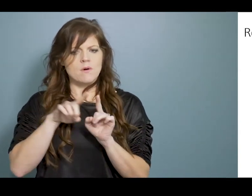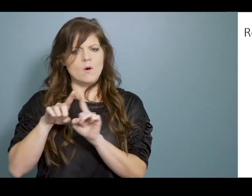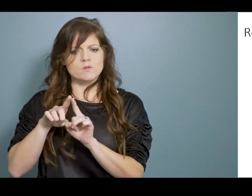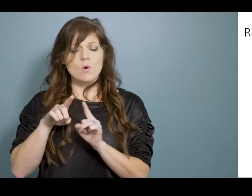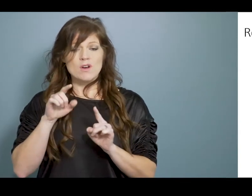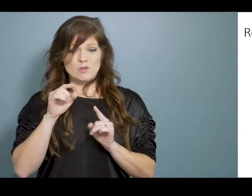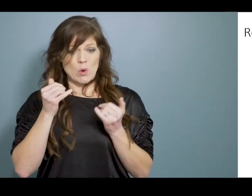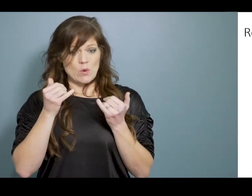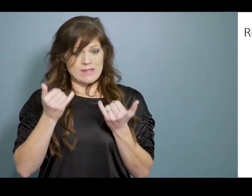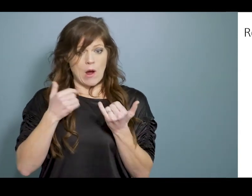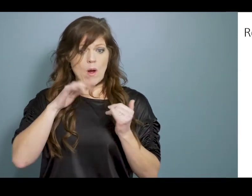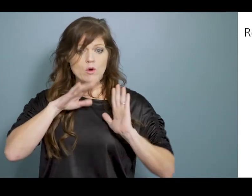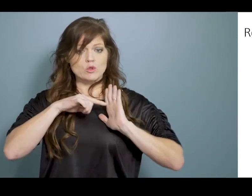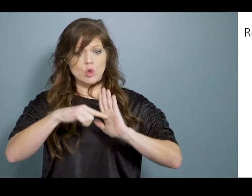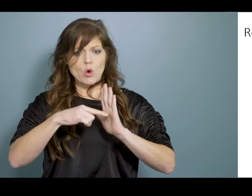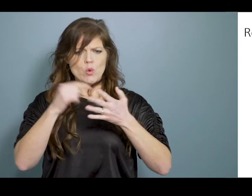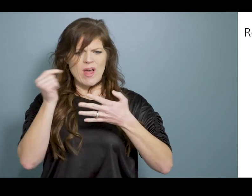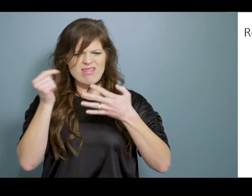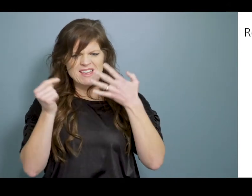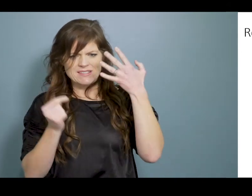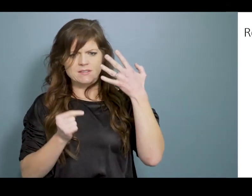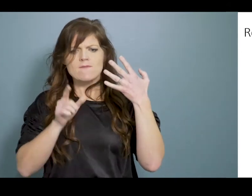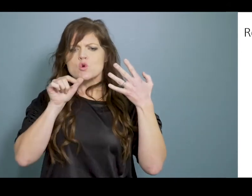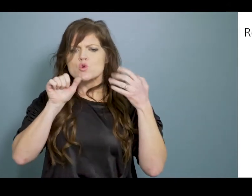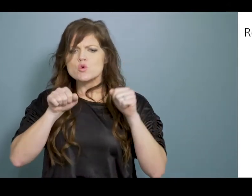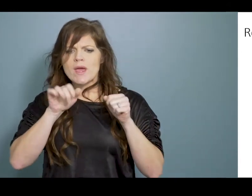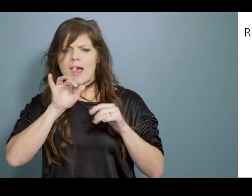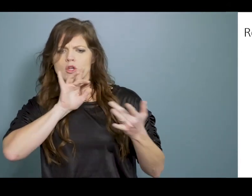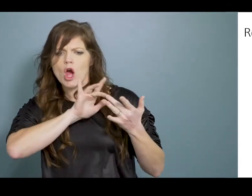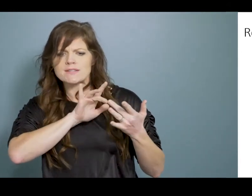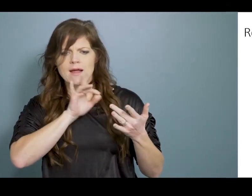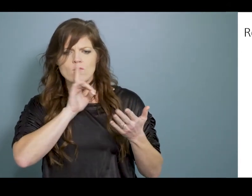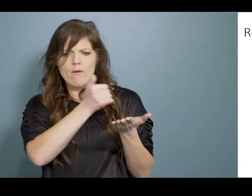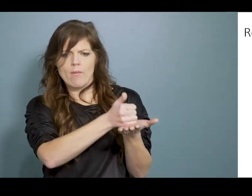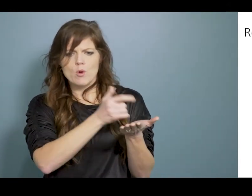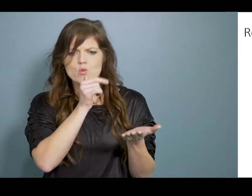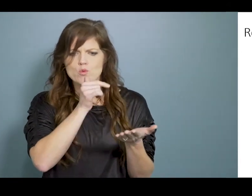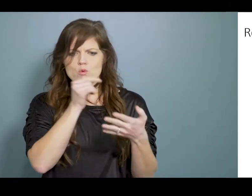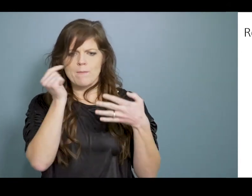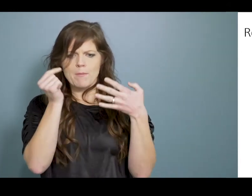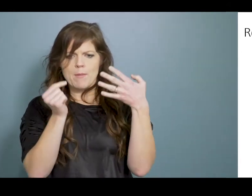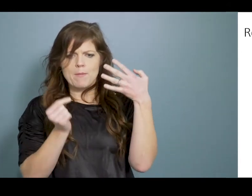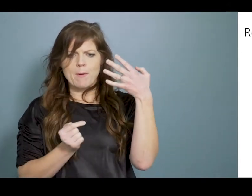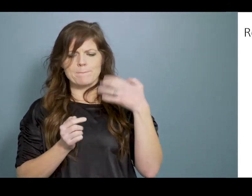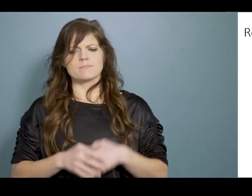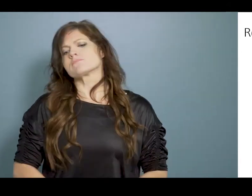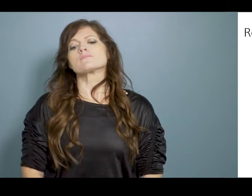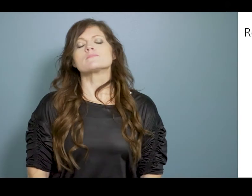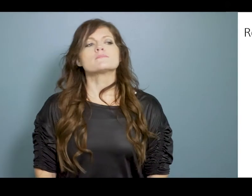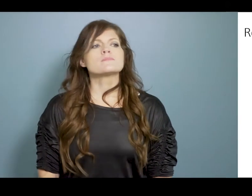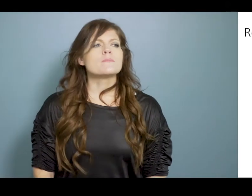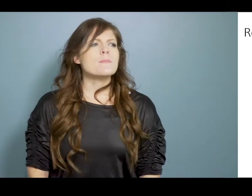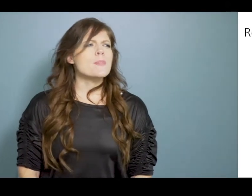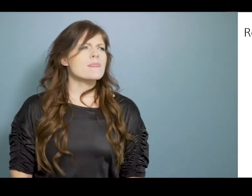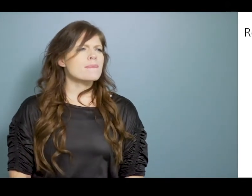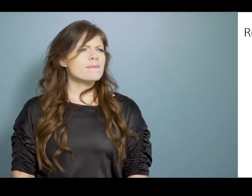of resources. I put together a PDF that I think will